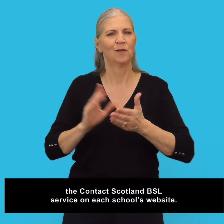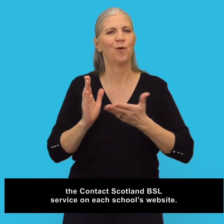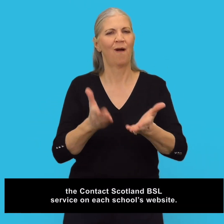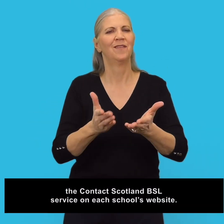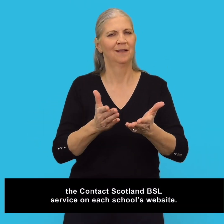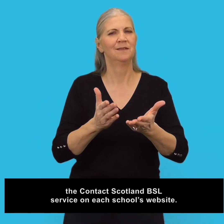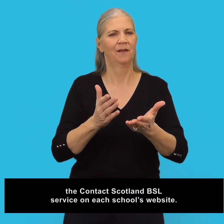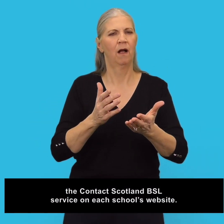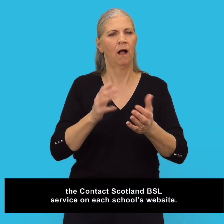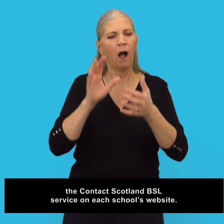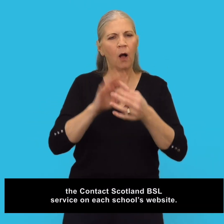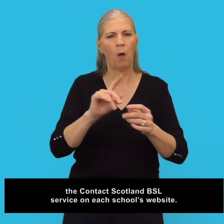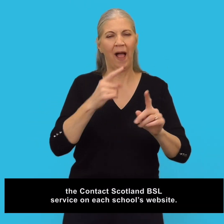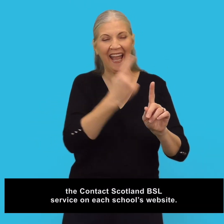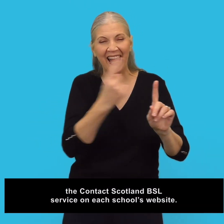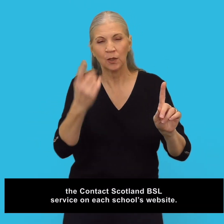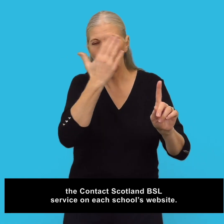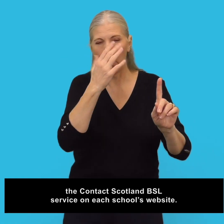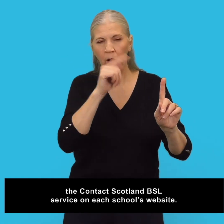service on each school's website.